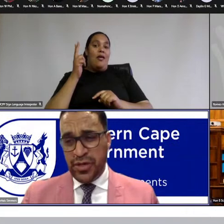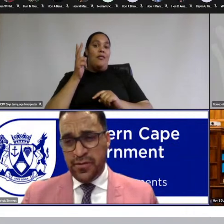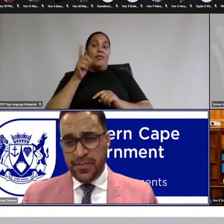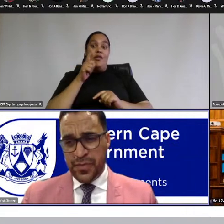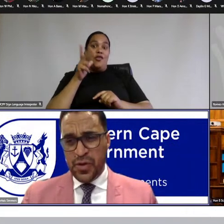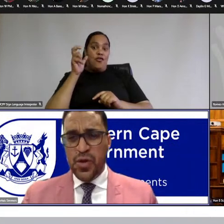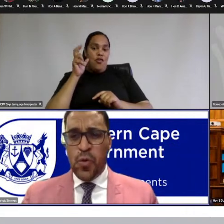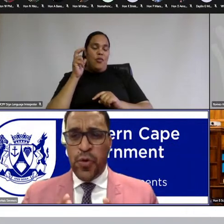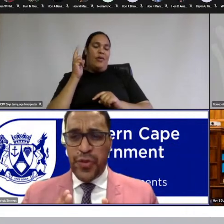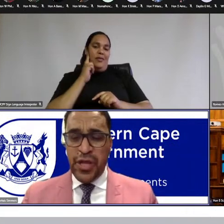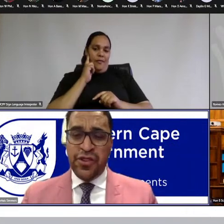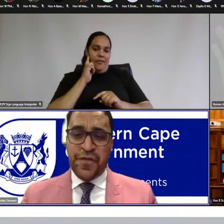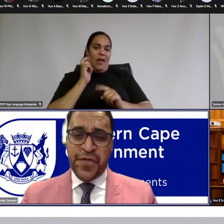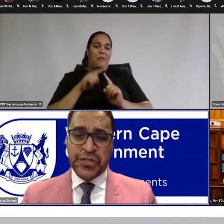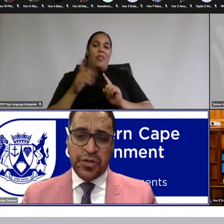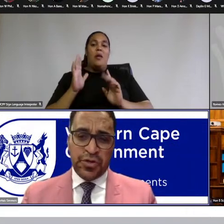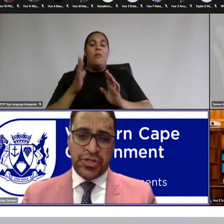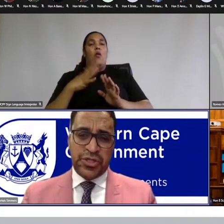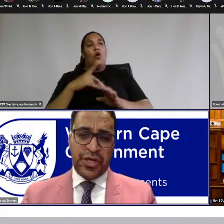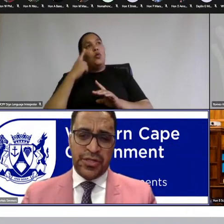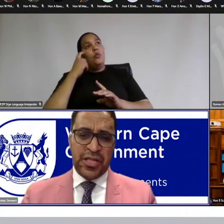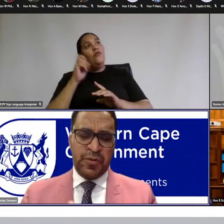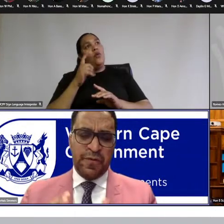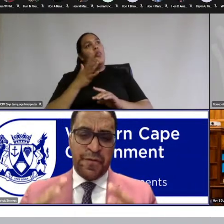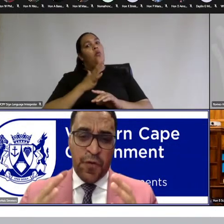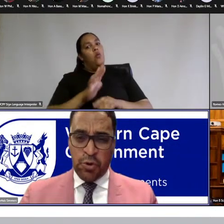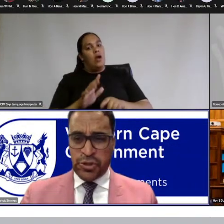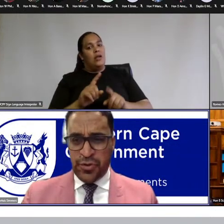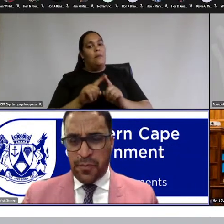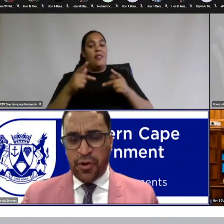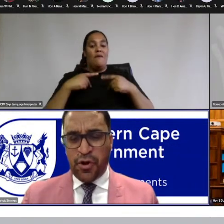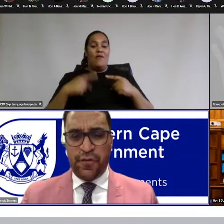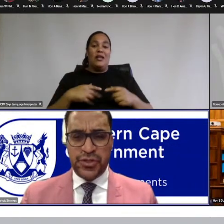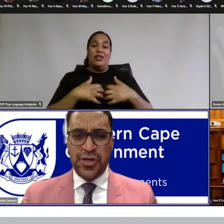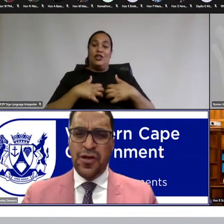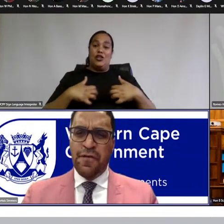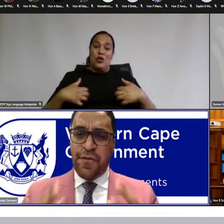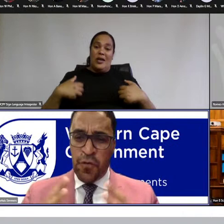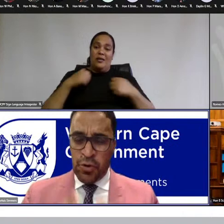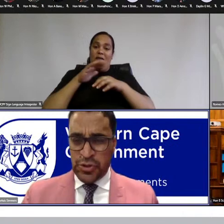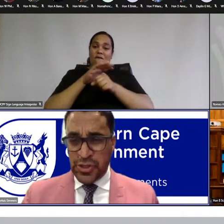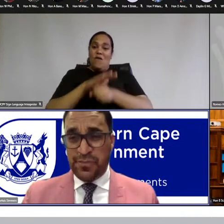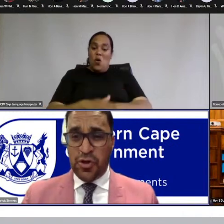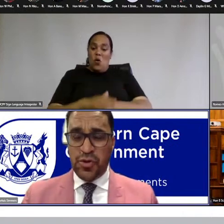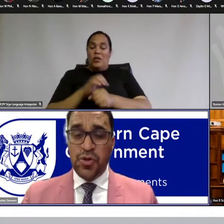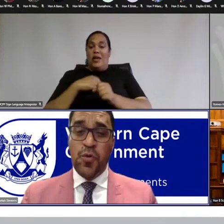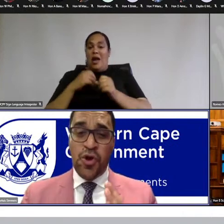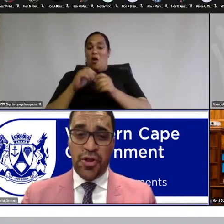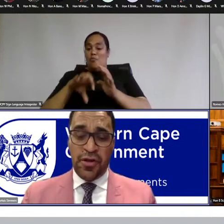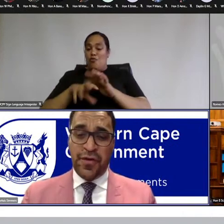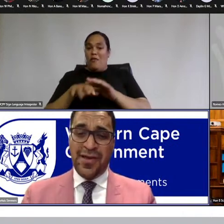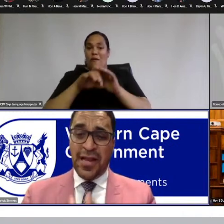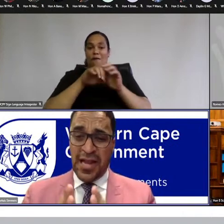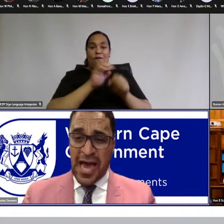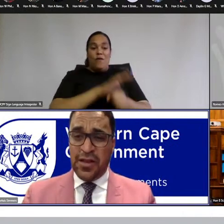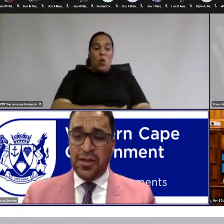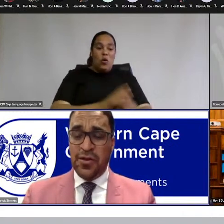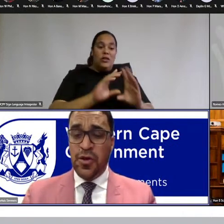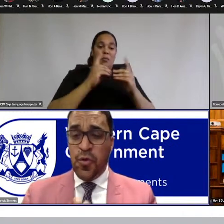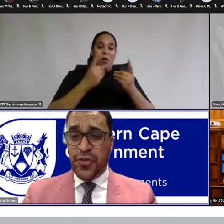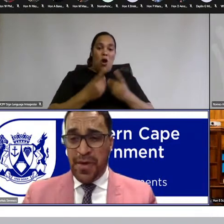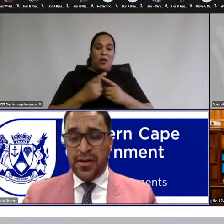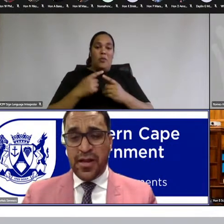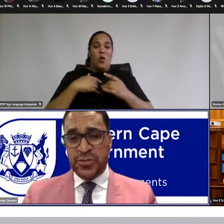want to read. Within the fiscal constraints that has been forced on our province, forced on this department, we are delivering in